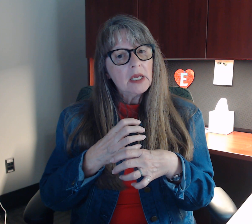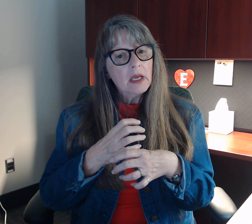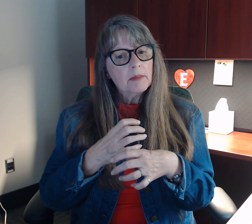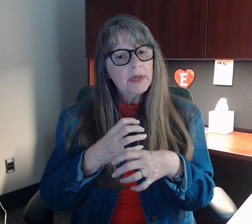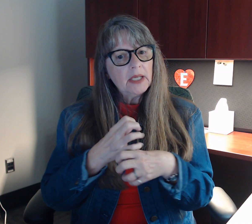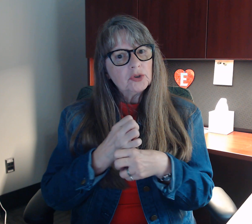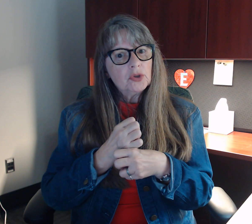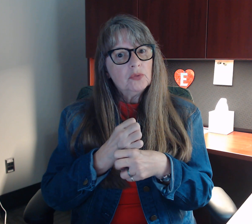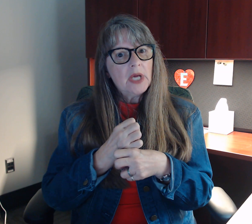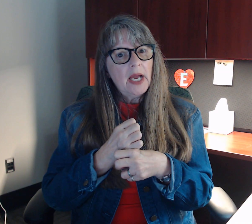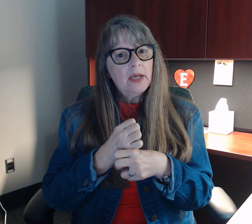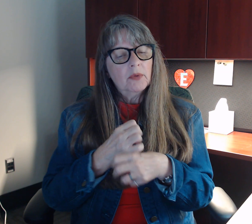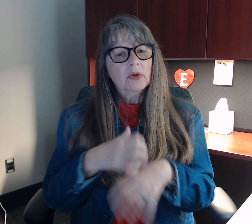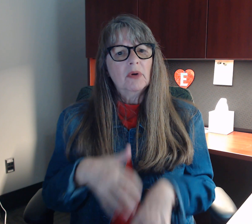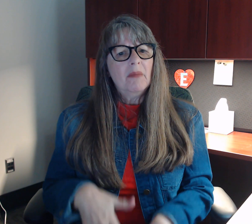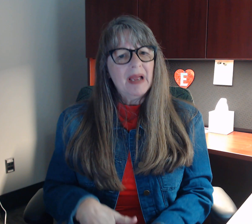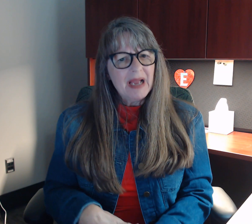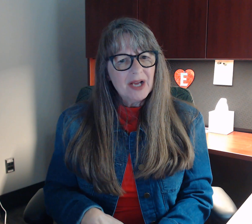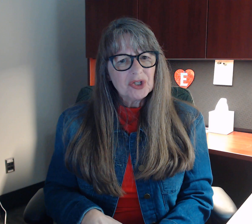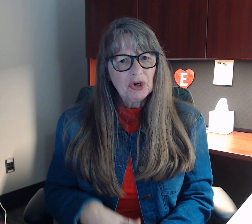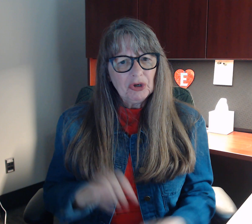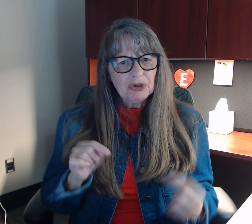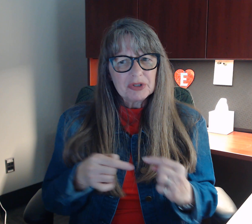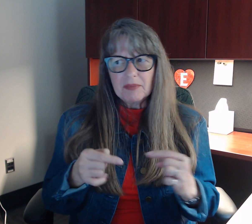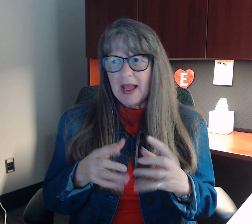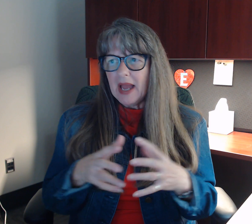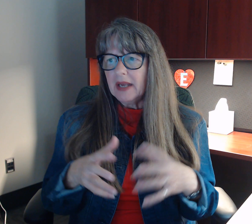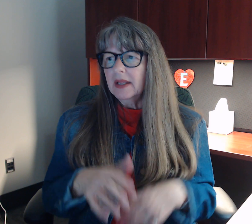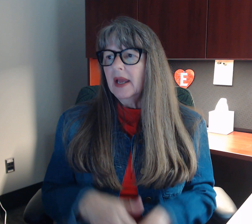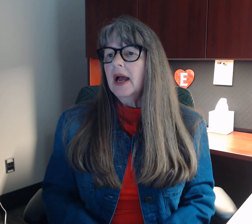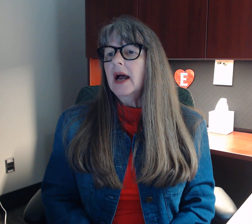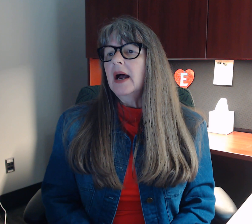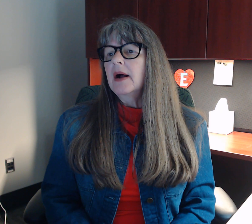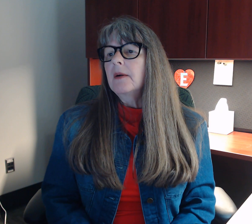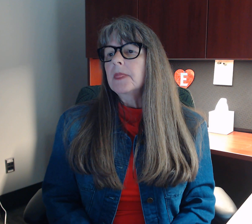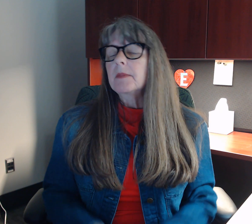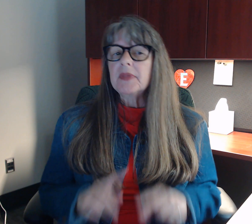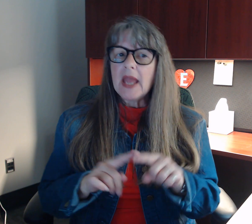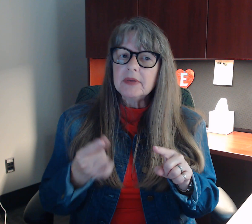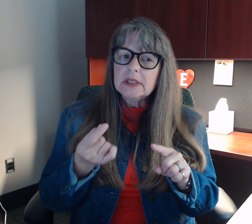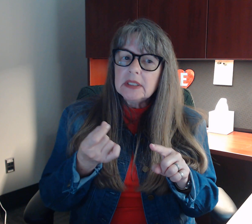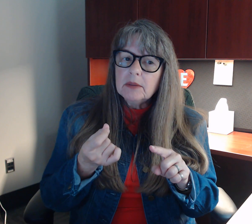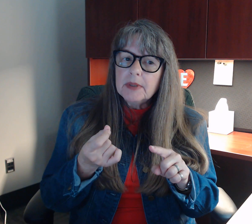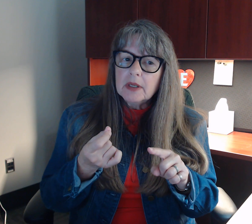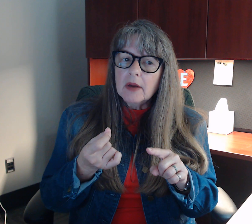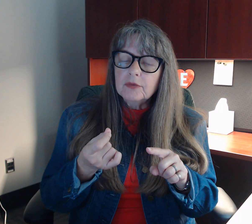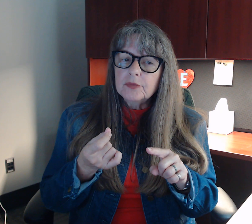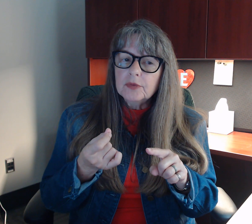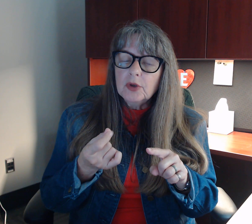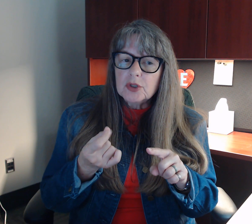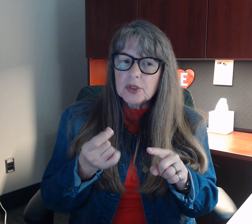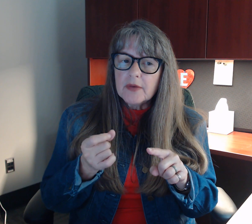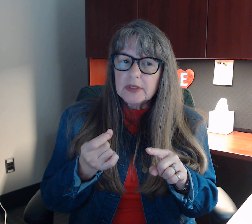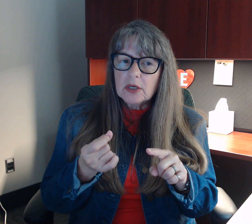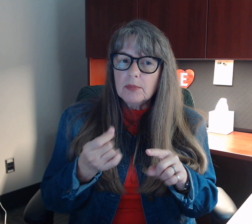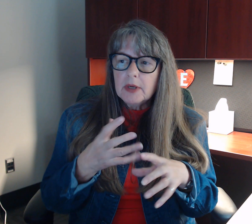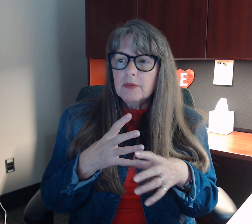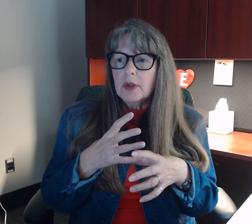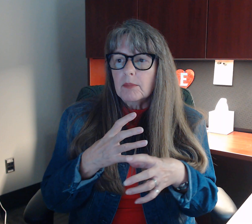but not too tight where you're going, oh my gosh, it hurts so bad. But they have a little bit of, it should have a little bit of